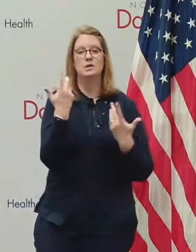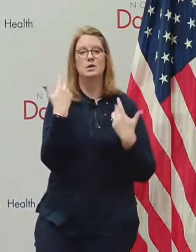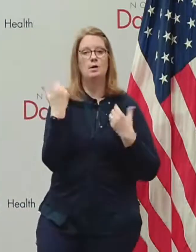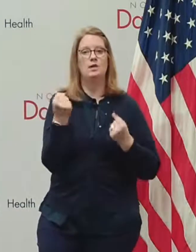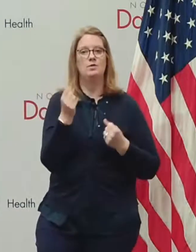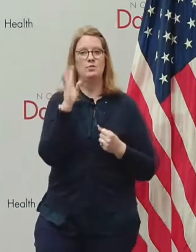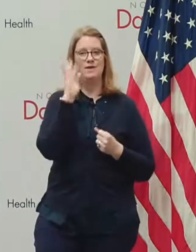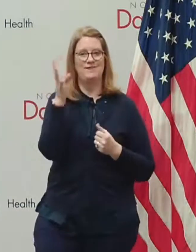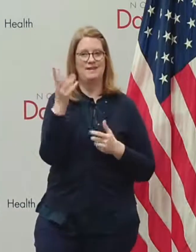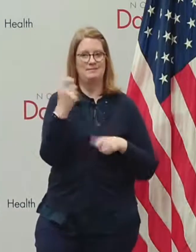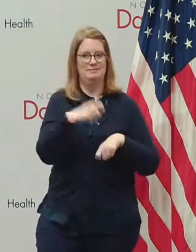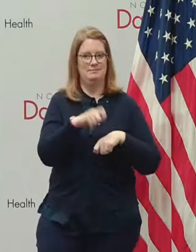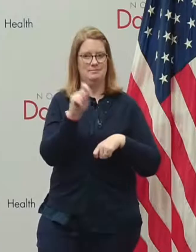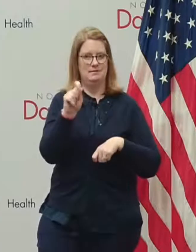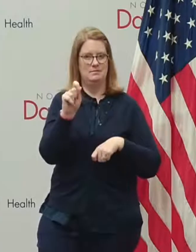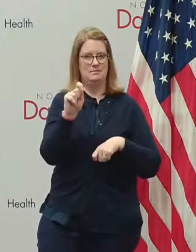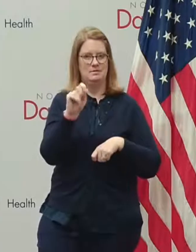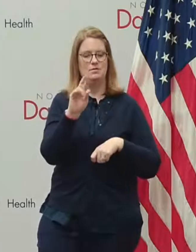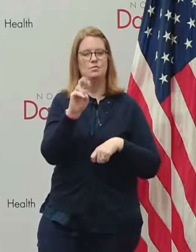recoveryreinvented.com. And